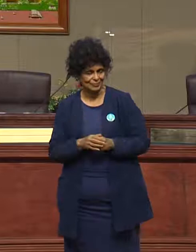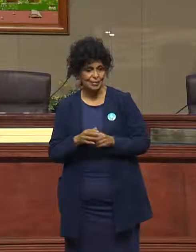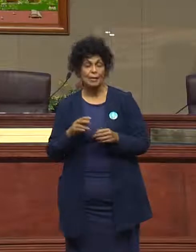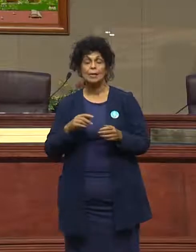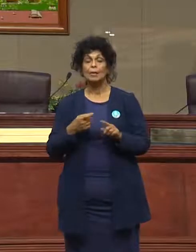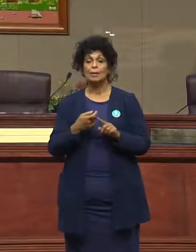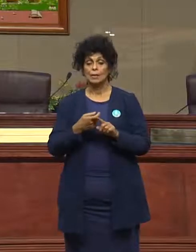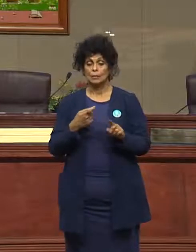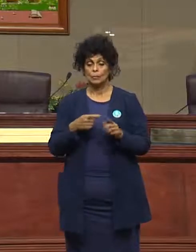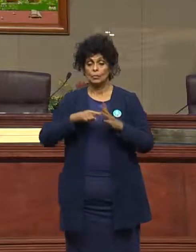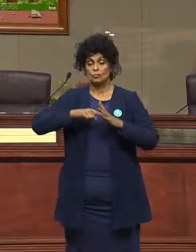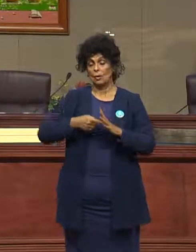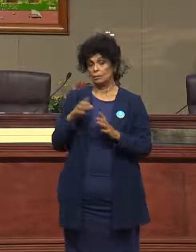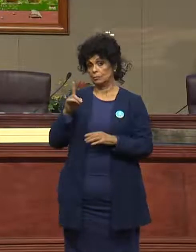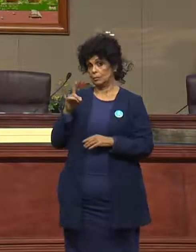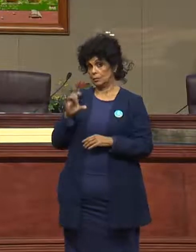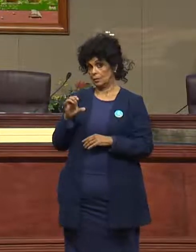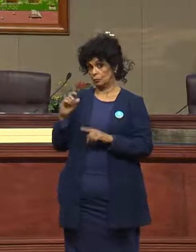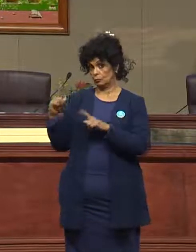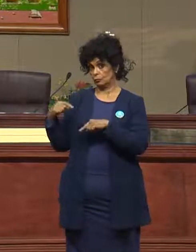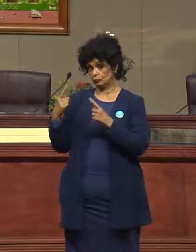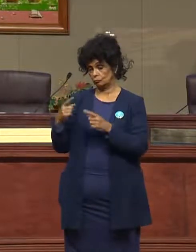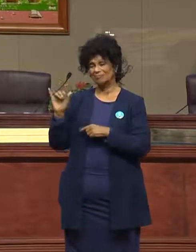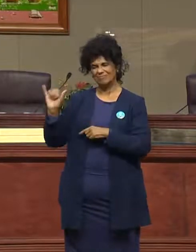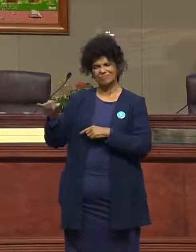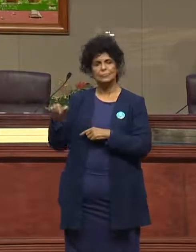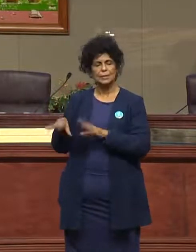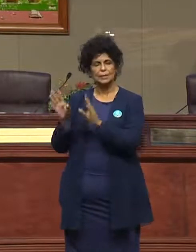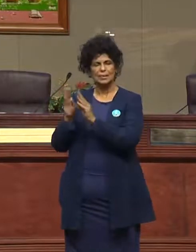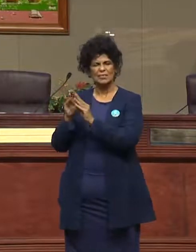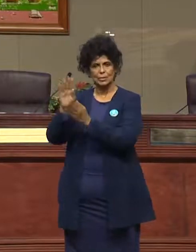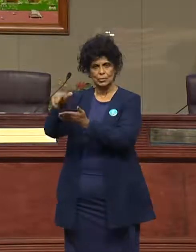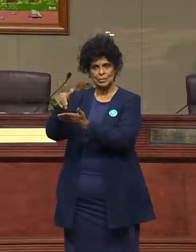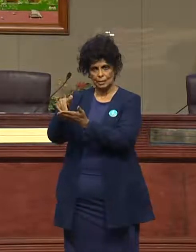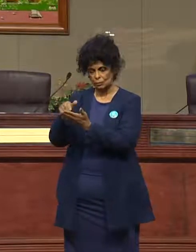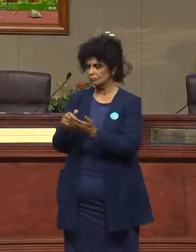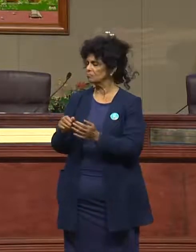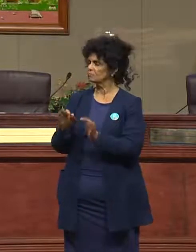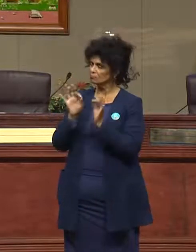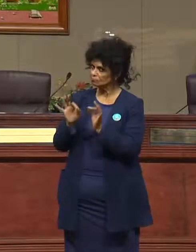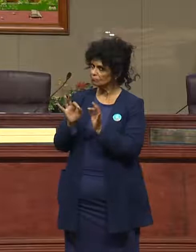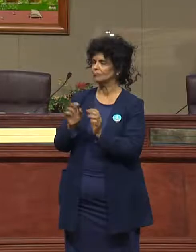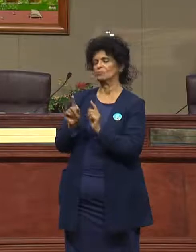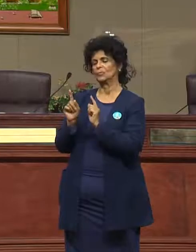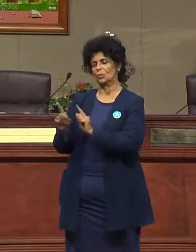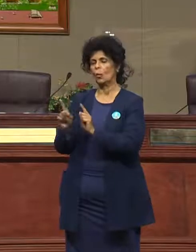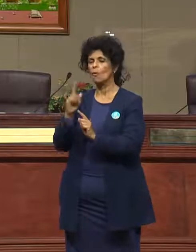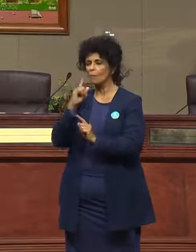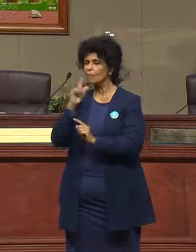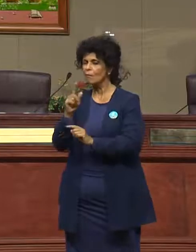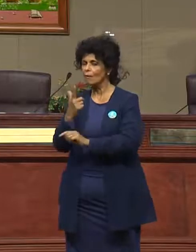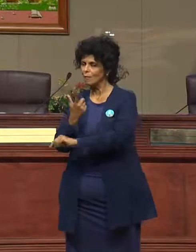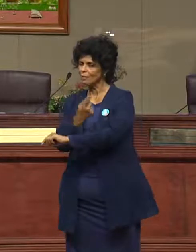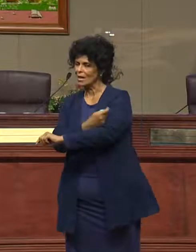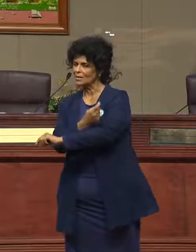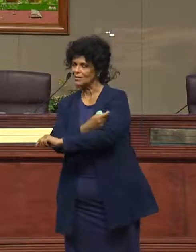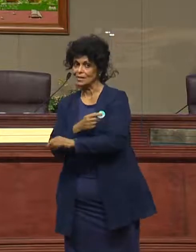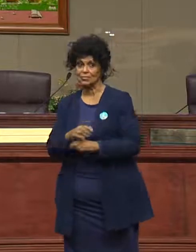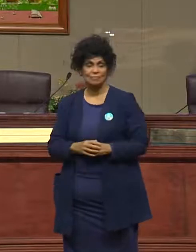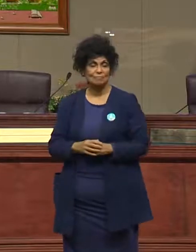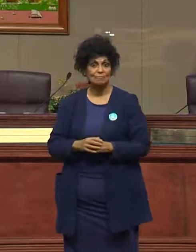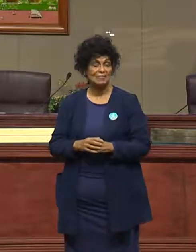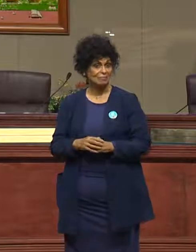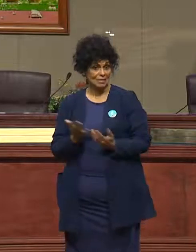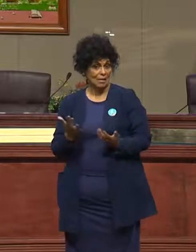site at the Convention Center has been the place to get vaccinated, and you really never had to get out of your